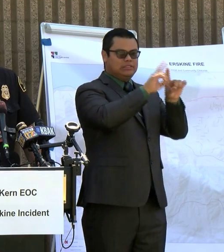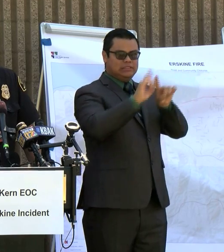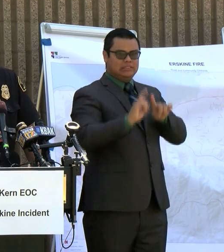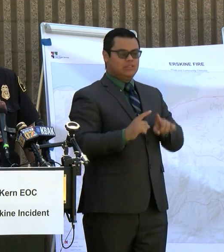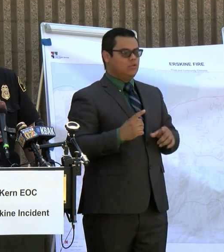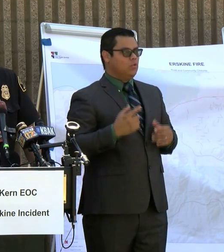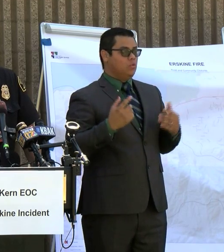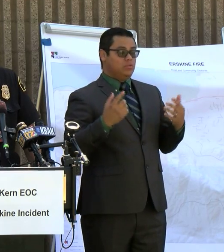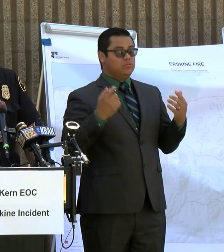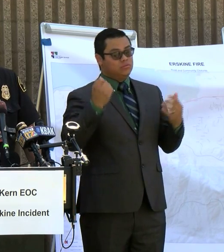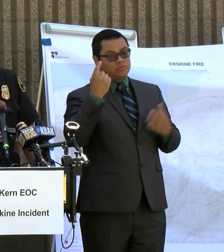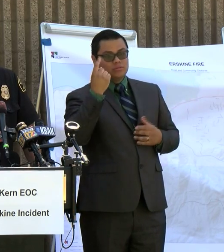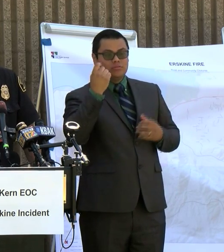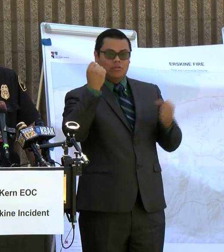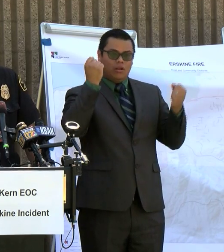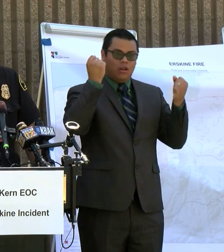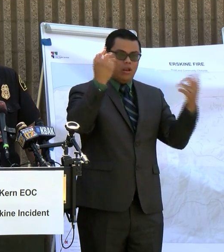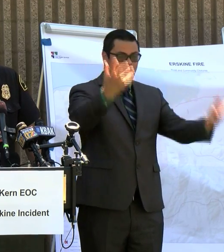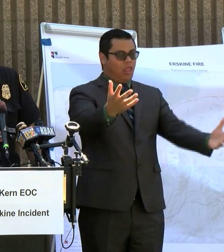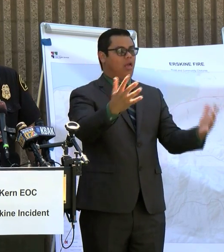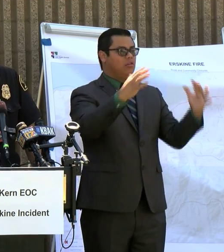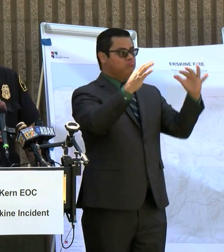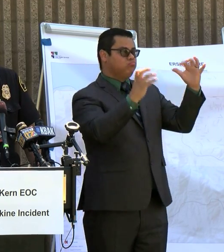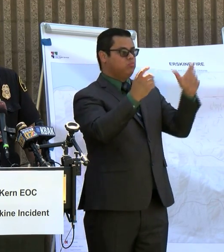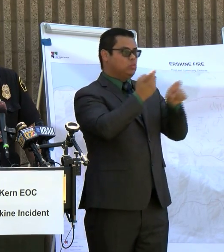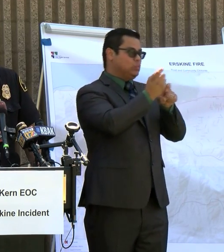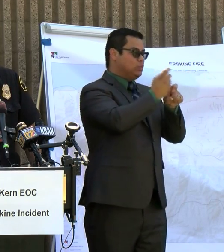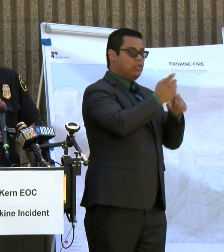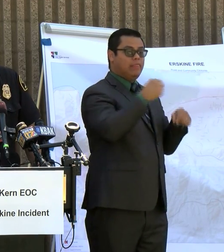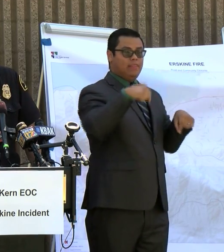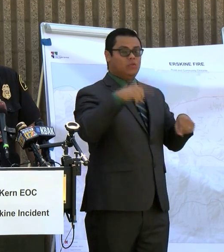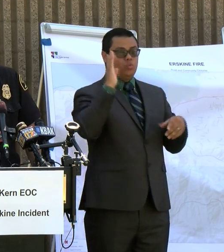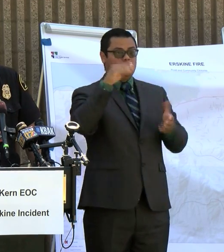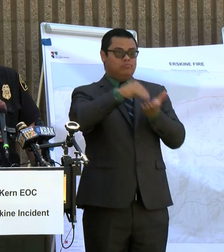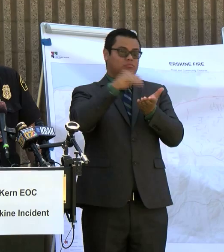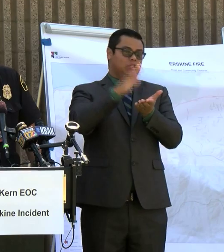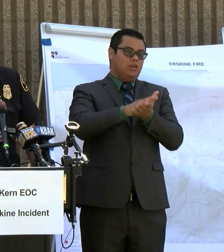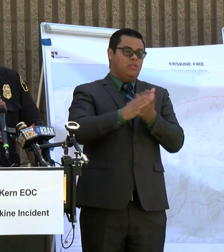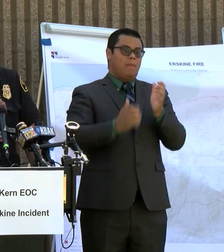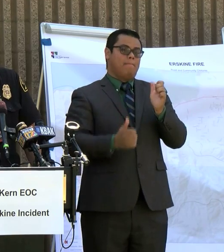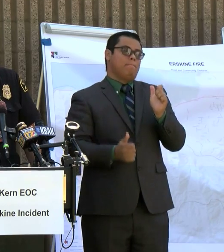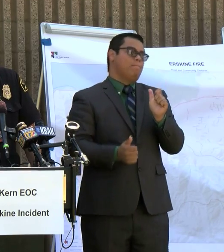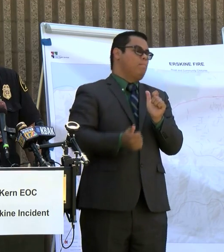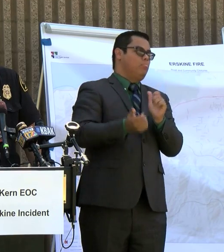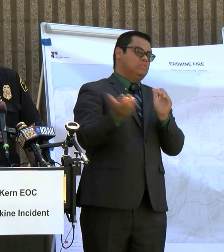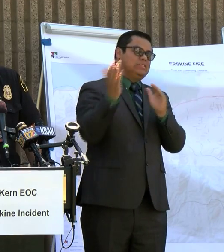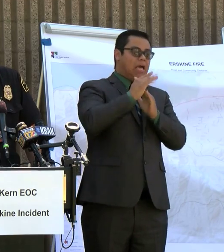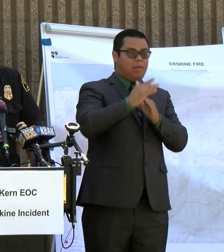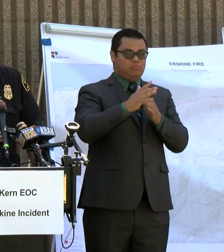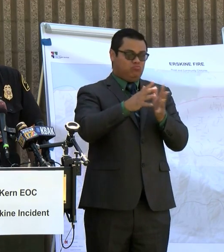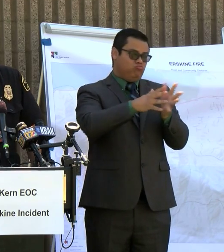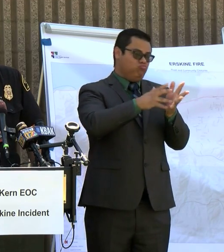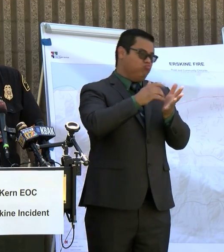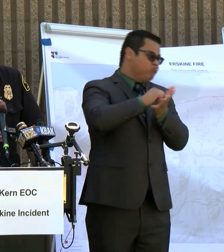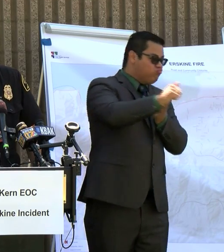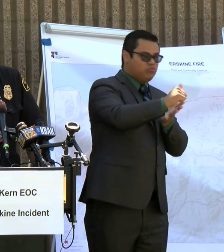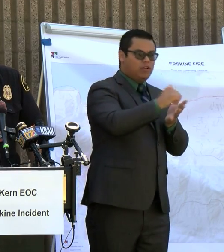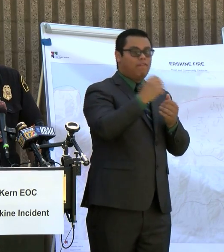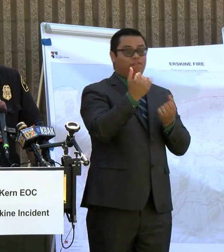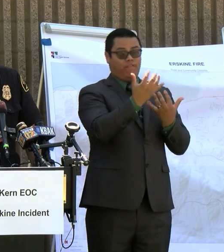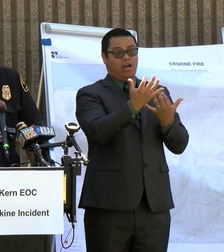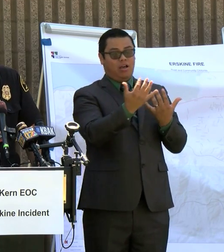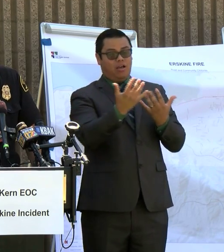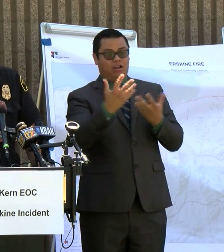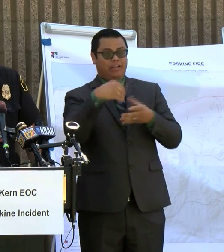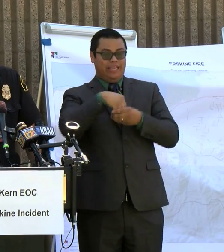lot of damage. This is going to go down as the most destructive wildland fire in Kern County's history. And these